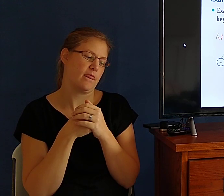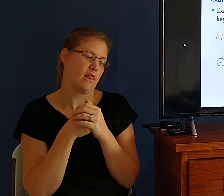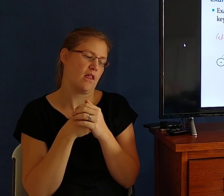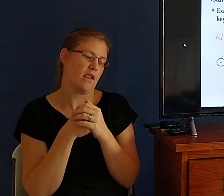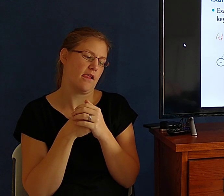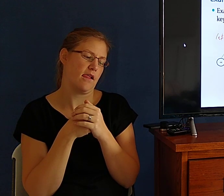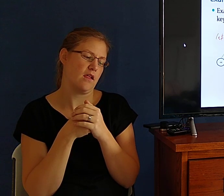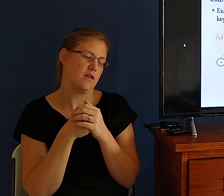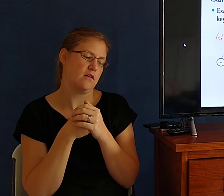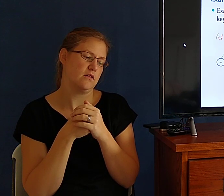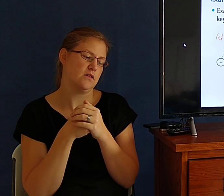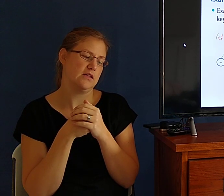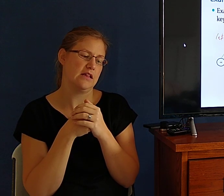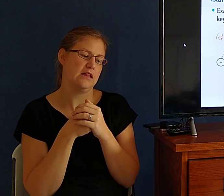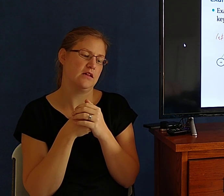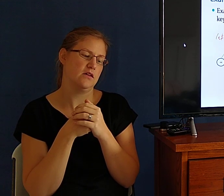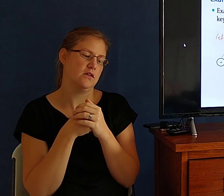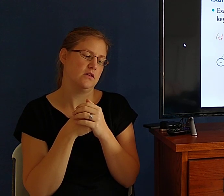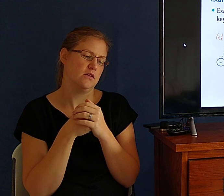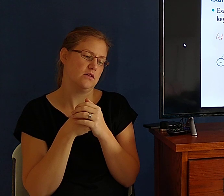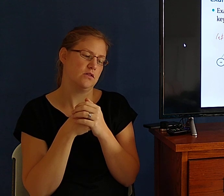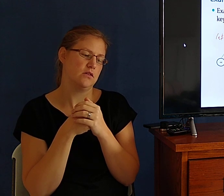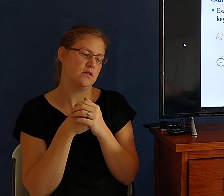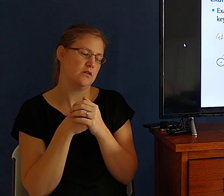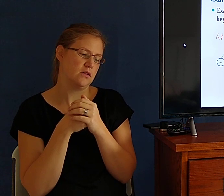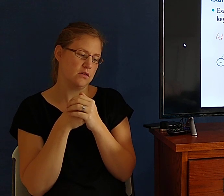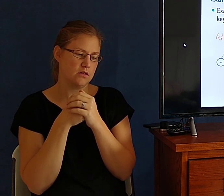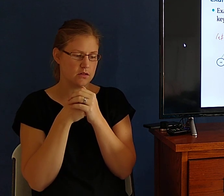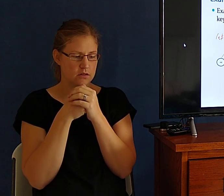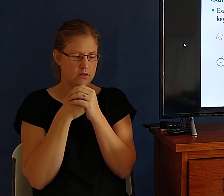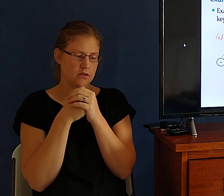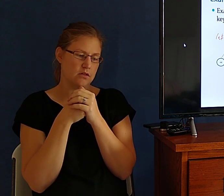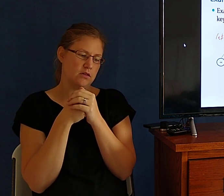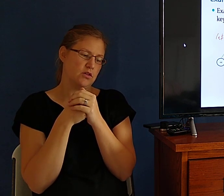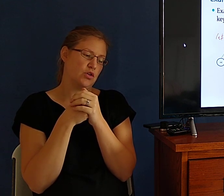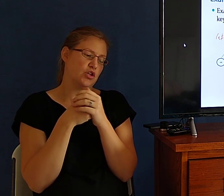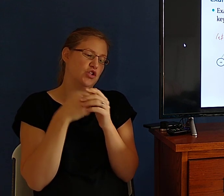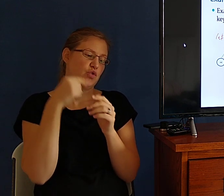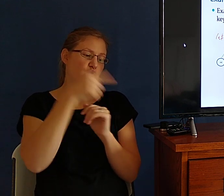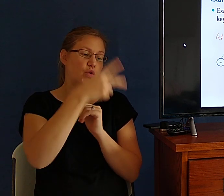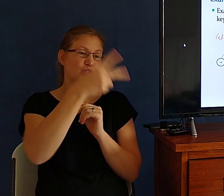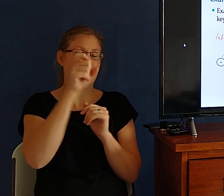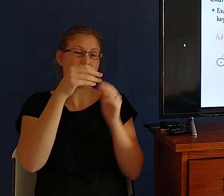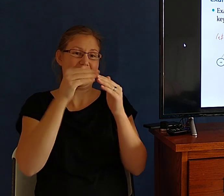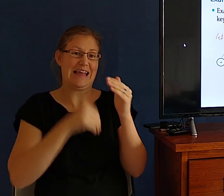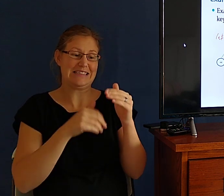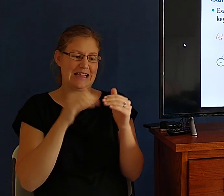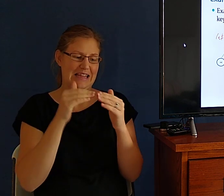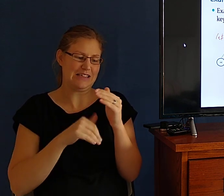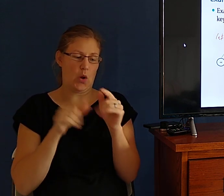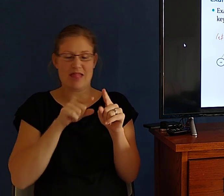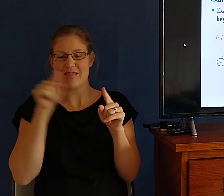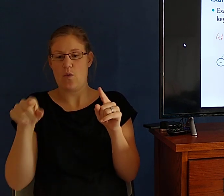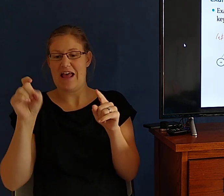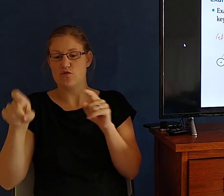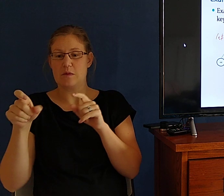must be less than this node, and this node must be less than this node, and this node must be